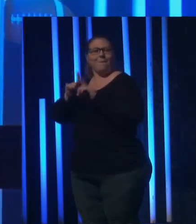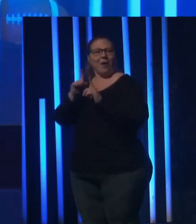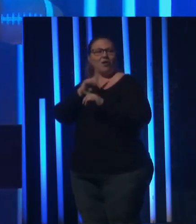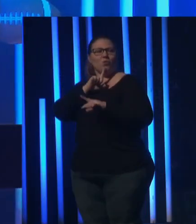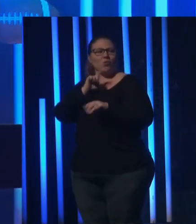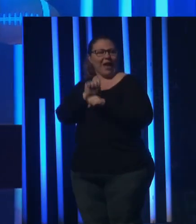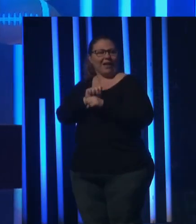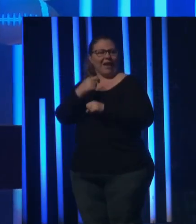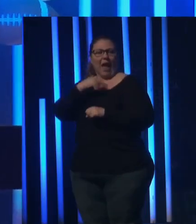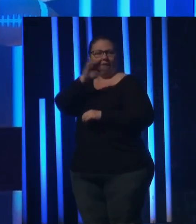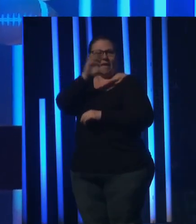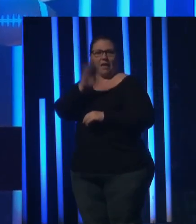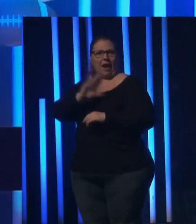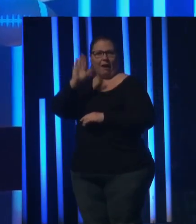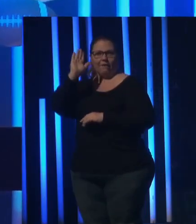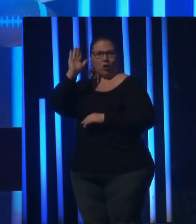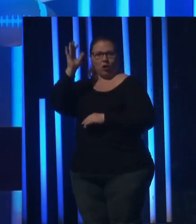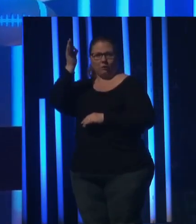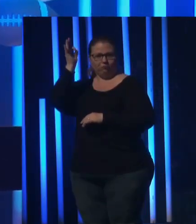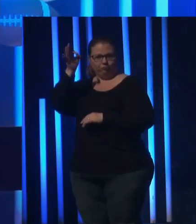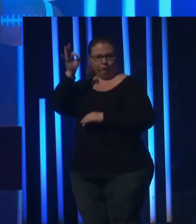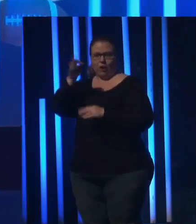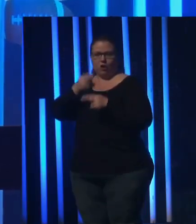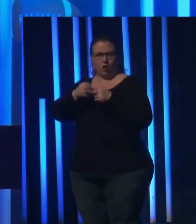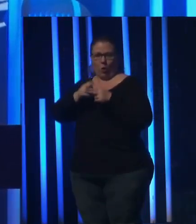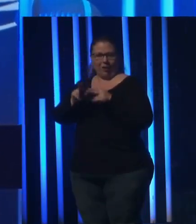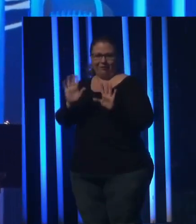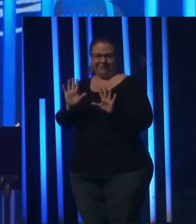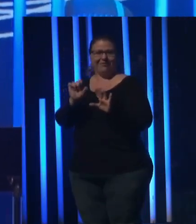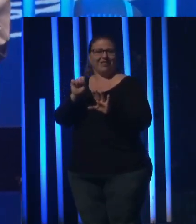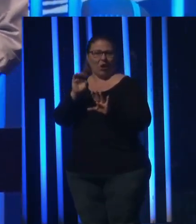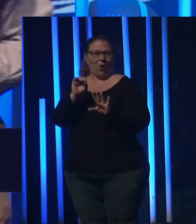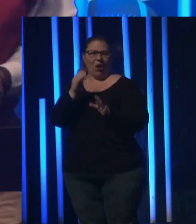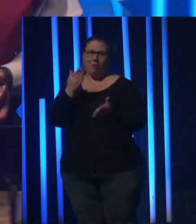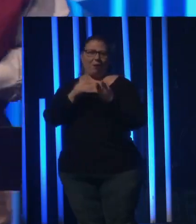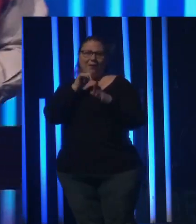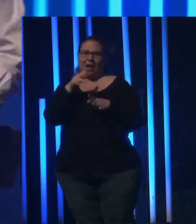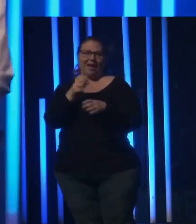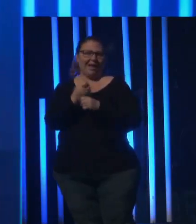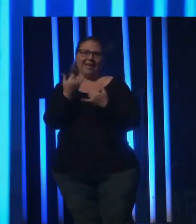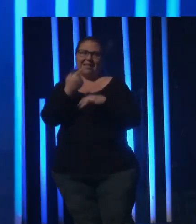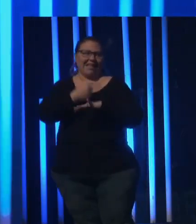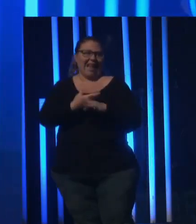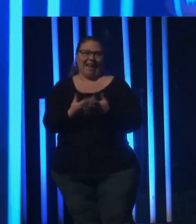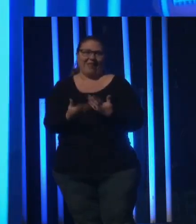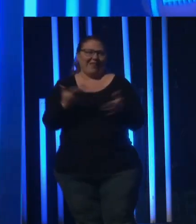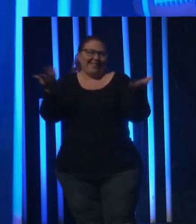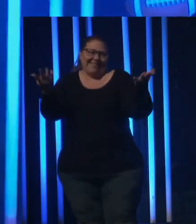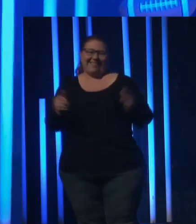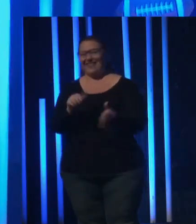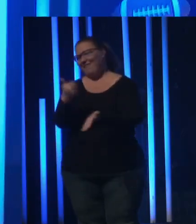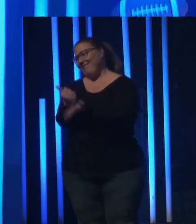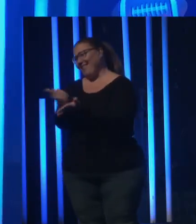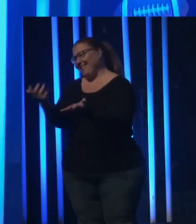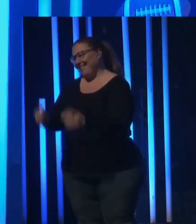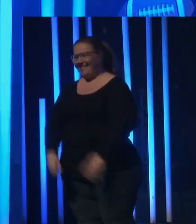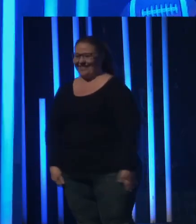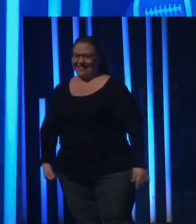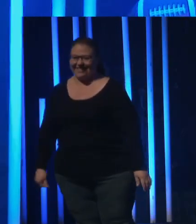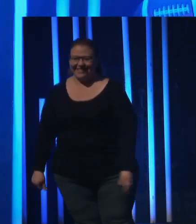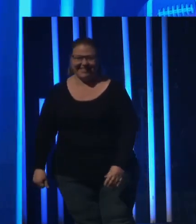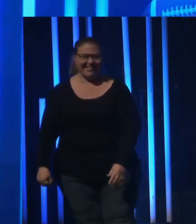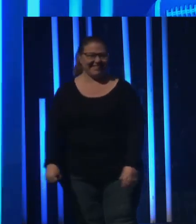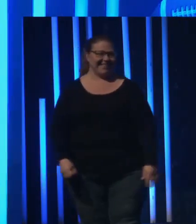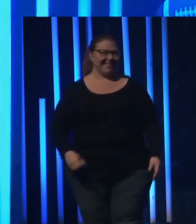have never in my life preached a sermon that short. And so you probably won't get it today either. Amen. Amen.